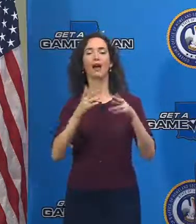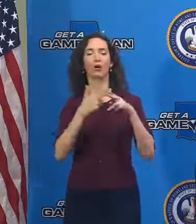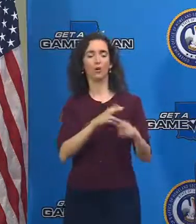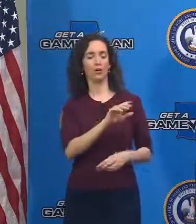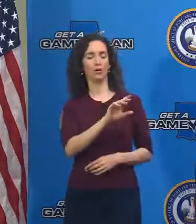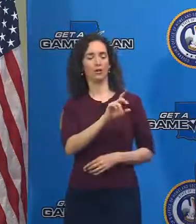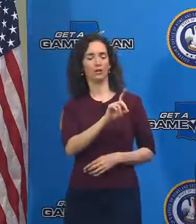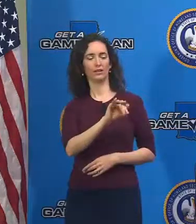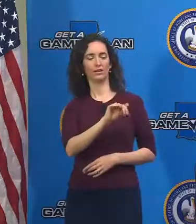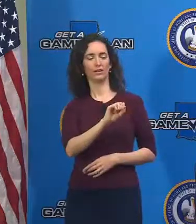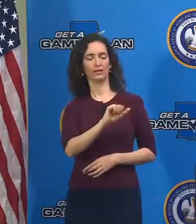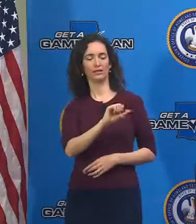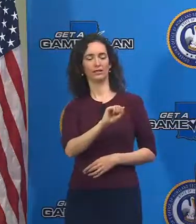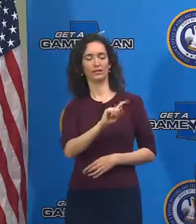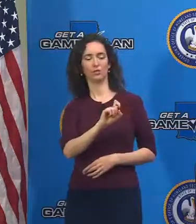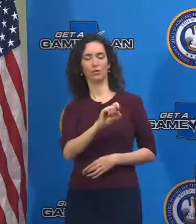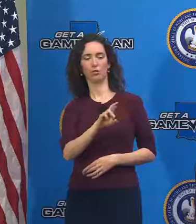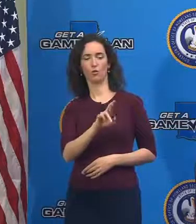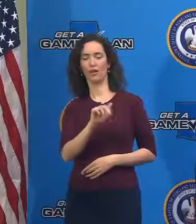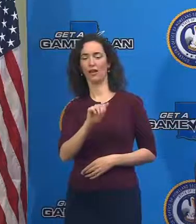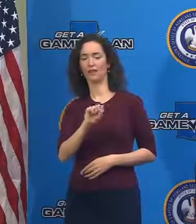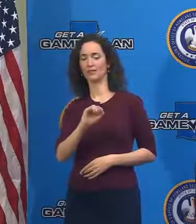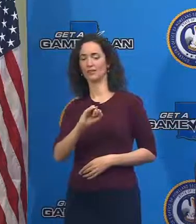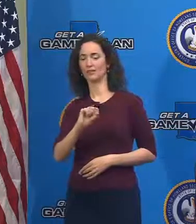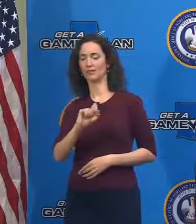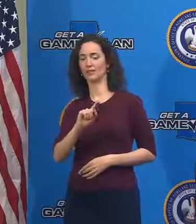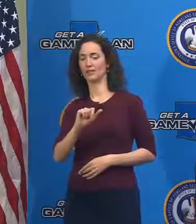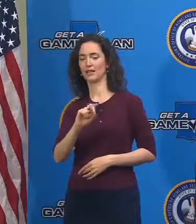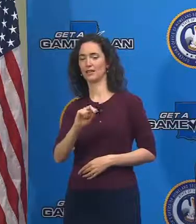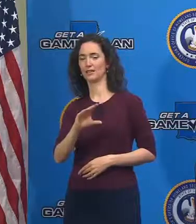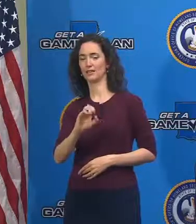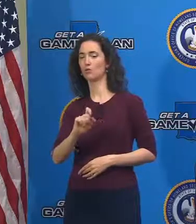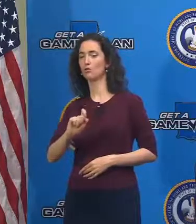disasterassistance.gov, or you can use our mobile app, the FEMA app.